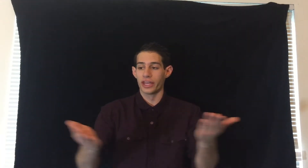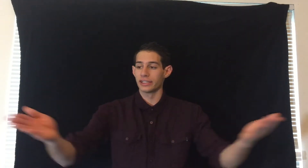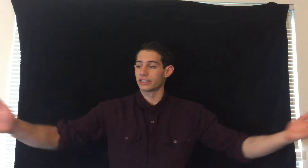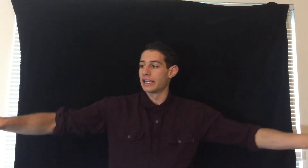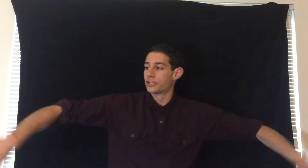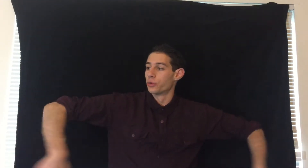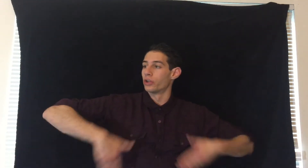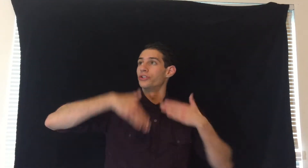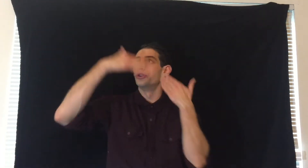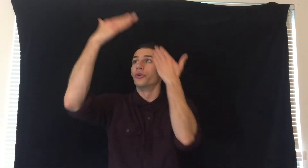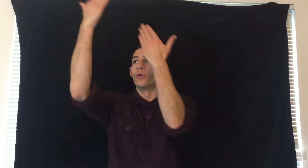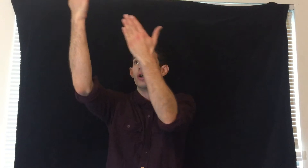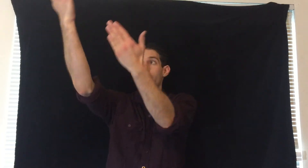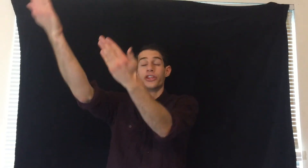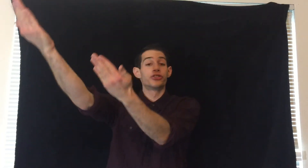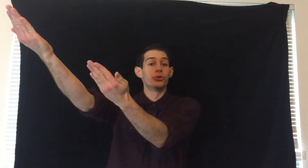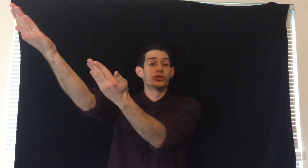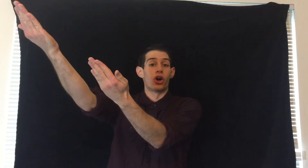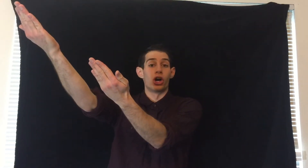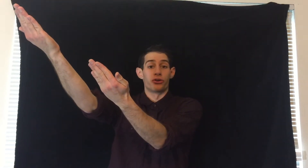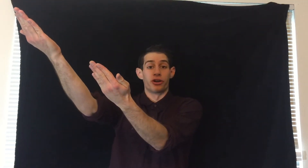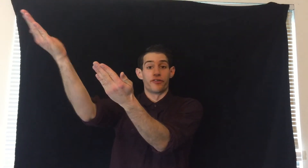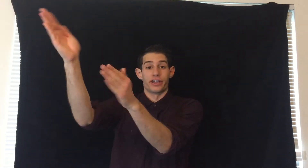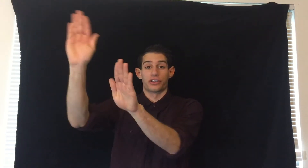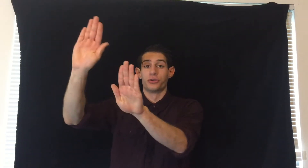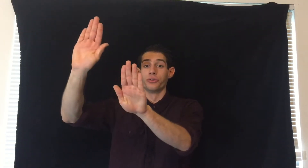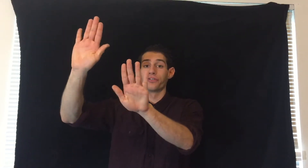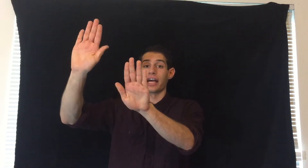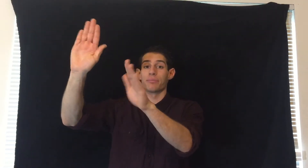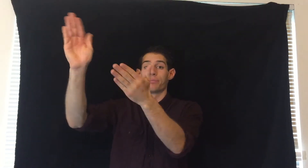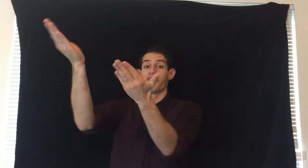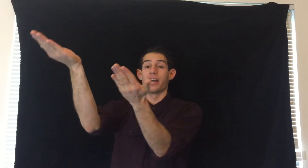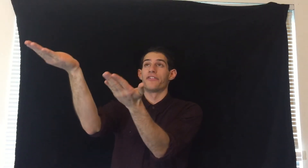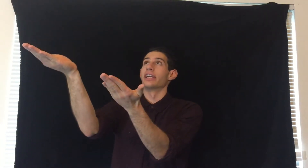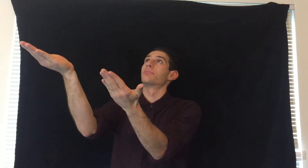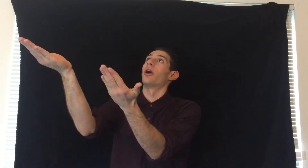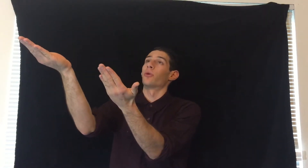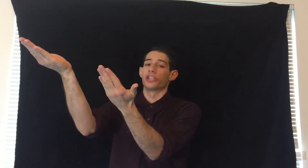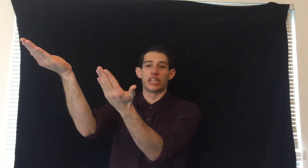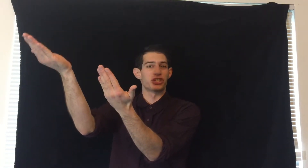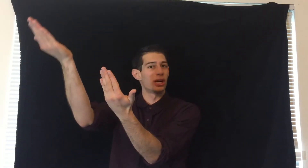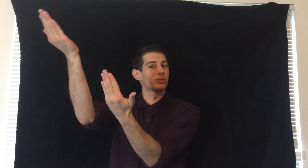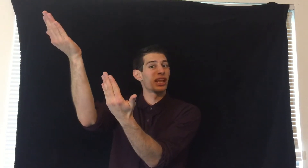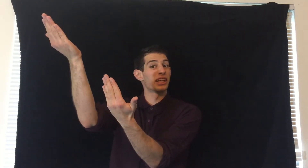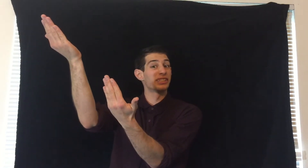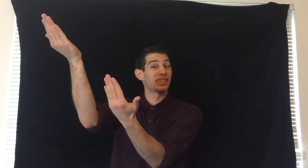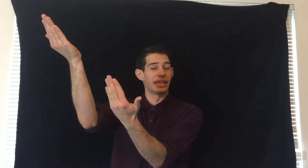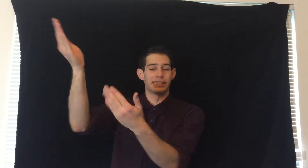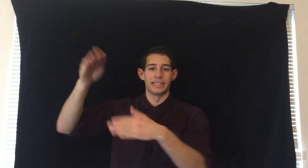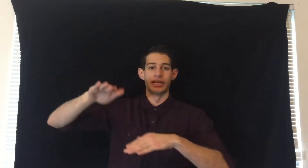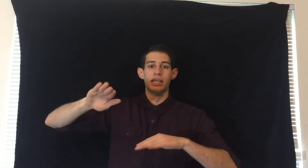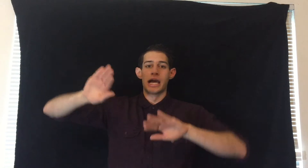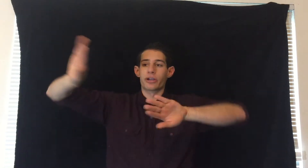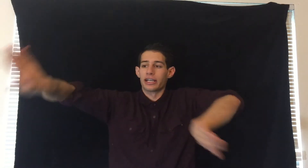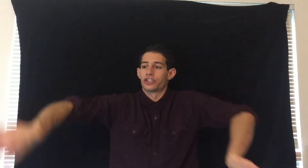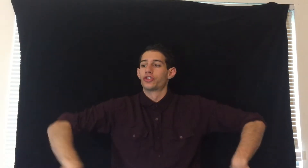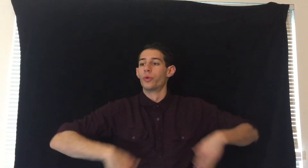this into a U. This U is honorific. 2 flat 5 hands, palm orientation up, slightly slanted, and we kind of swoop